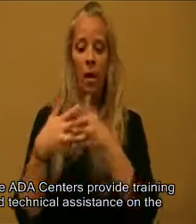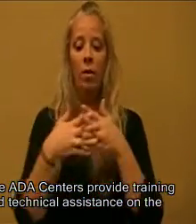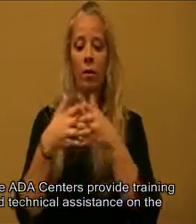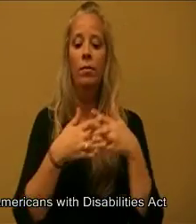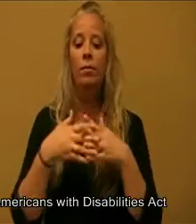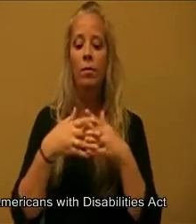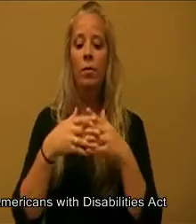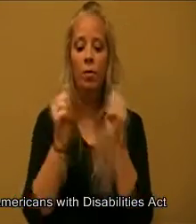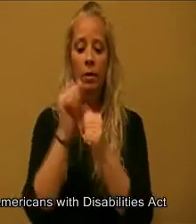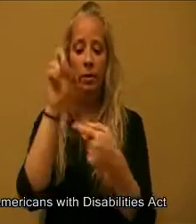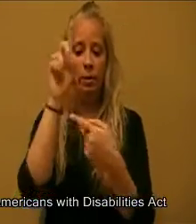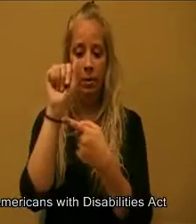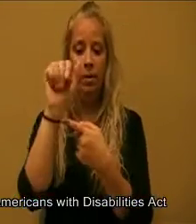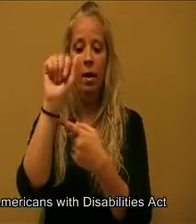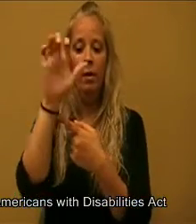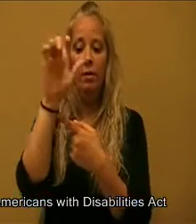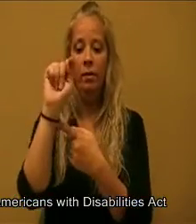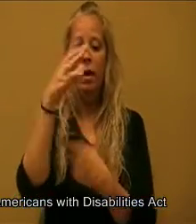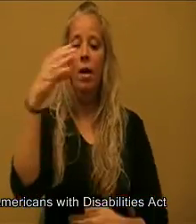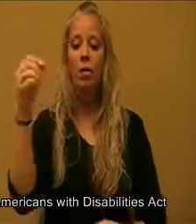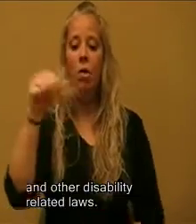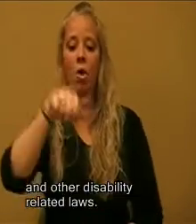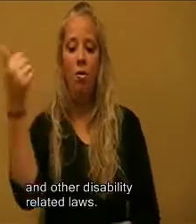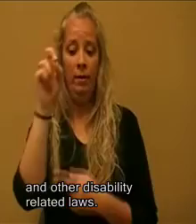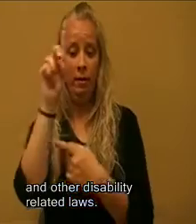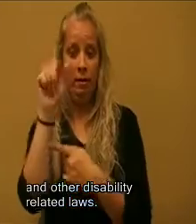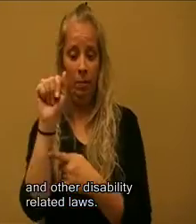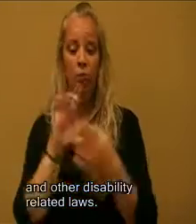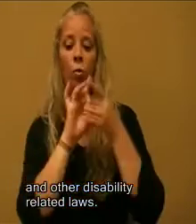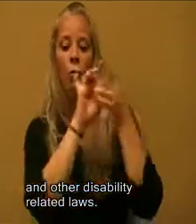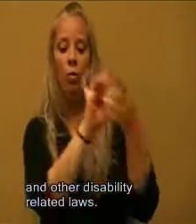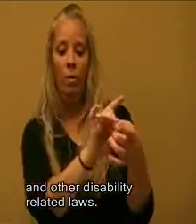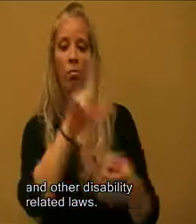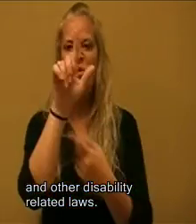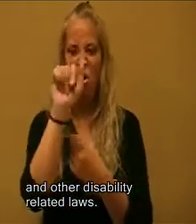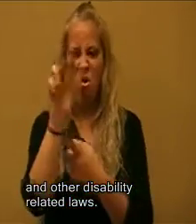on the Americans with Disabilities Act and other disability-related laws.